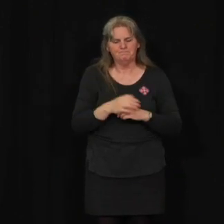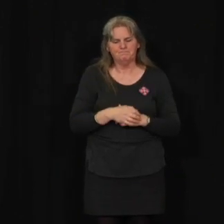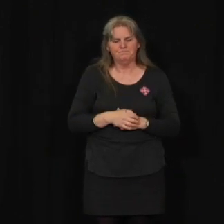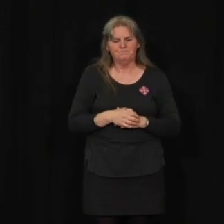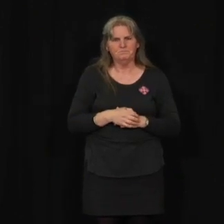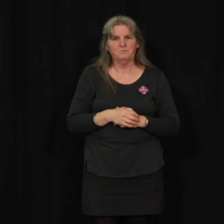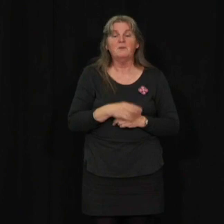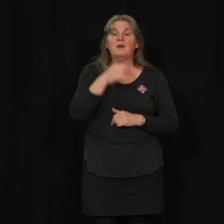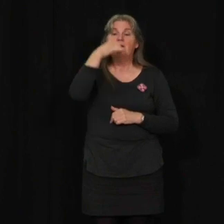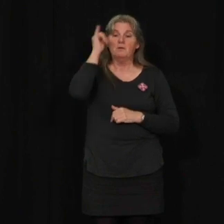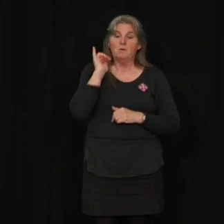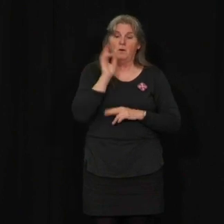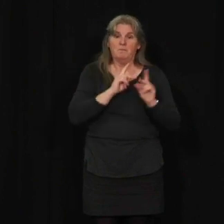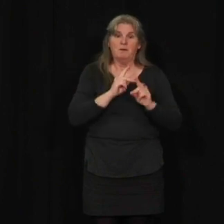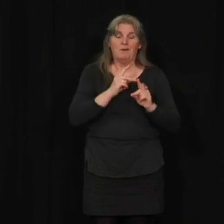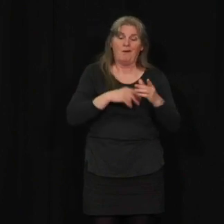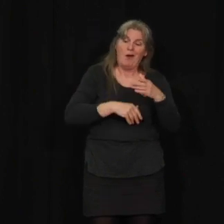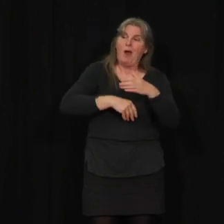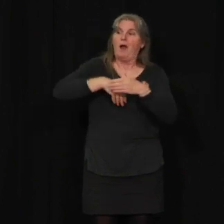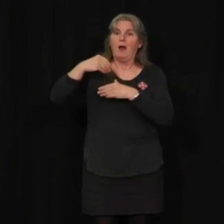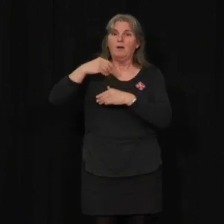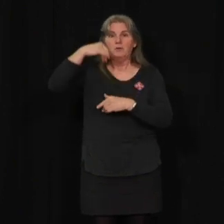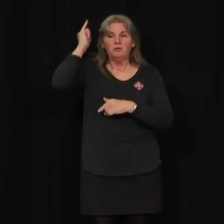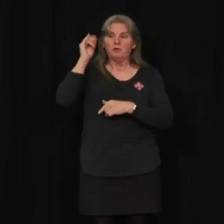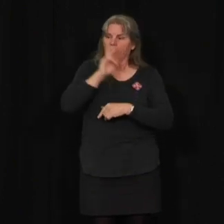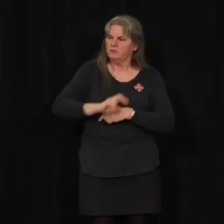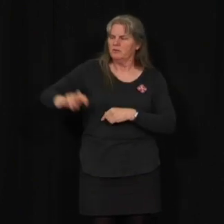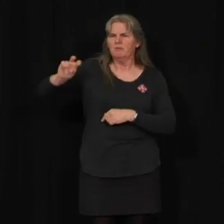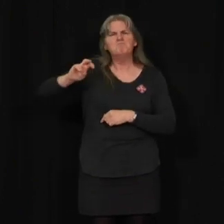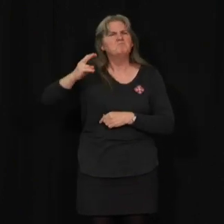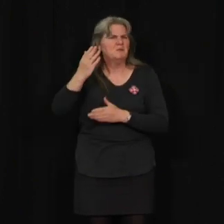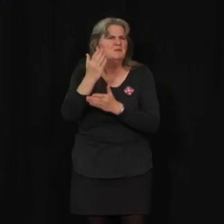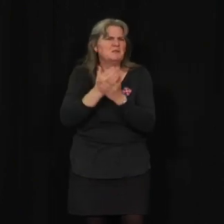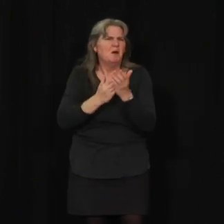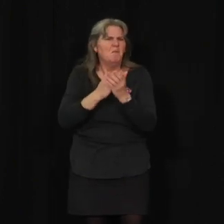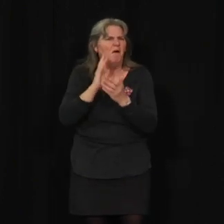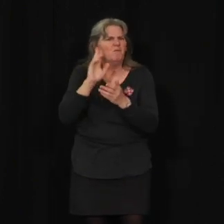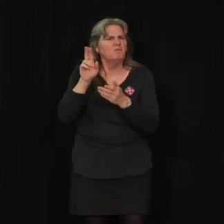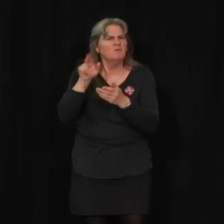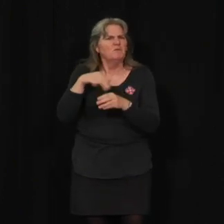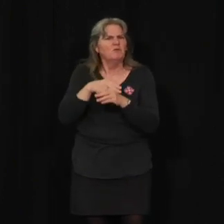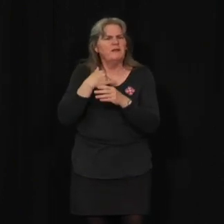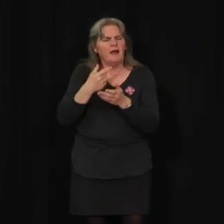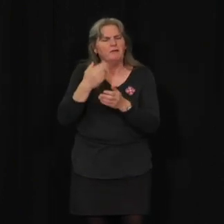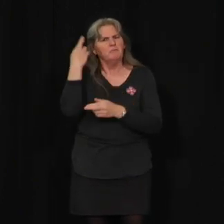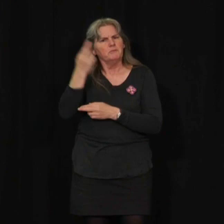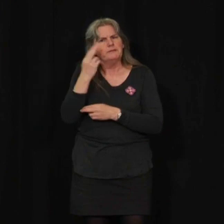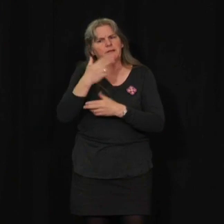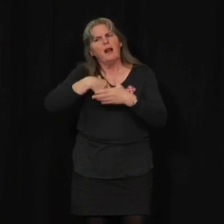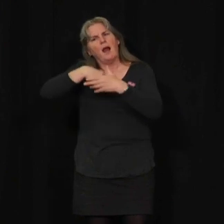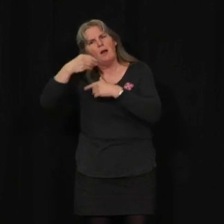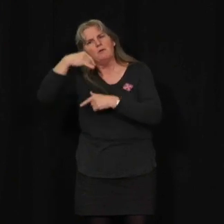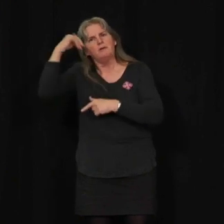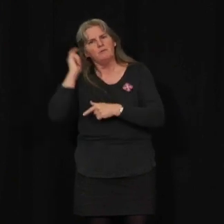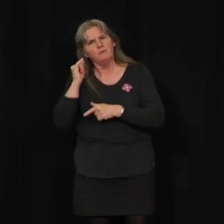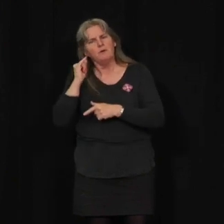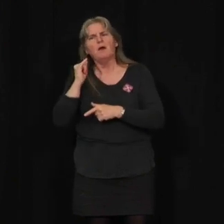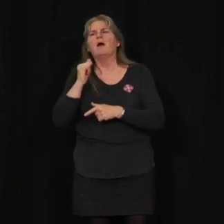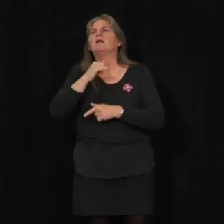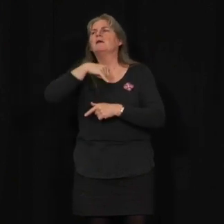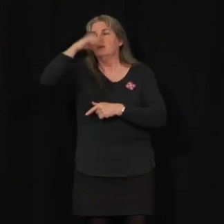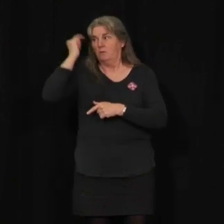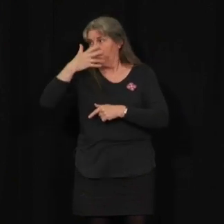Yukoners who leave the territory for any reason, and I recognize that there will be legitimate reasons to do so, will be required to self-isolate